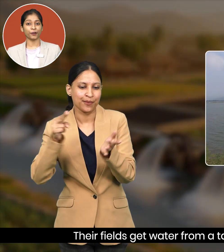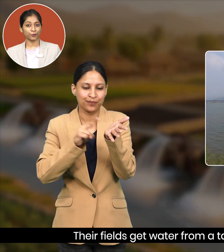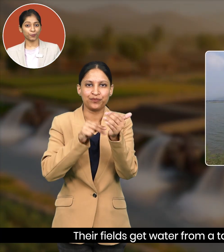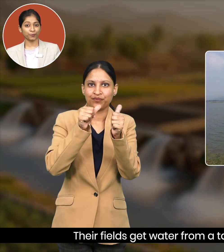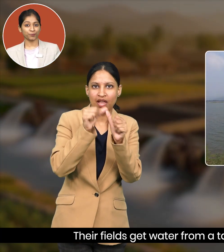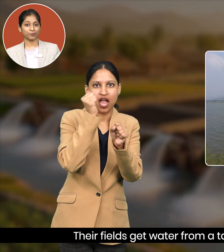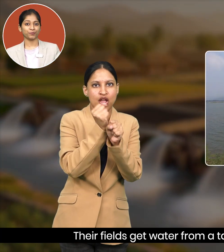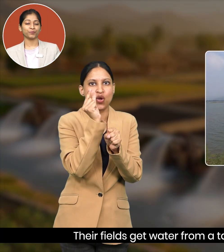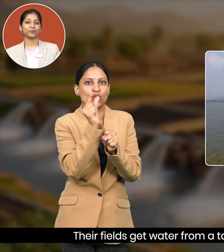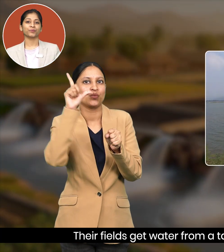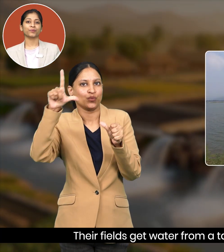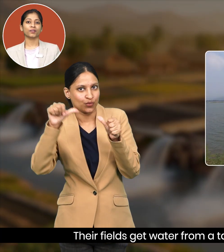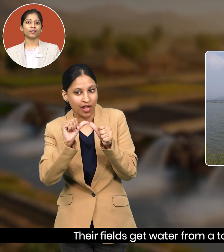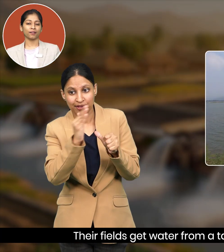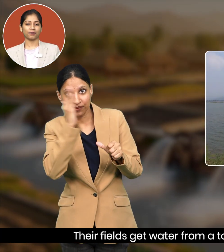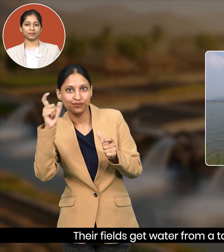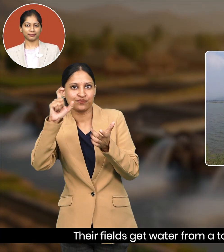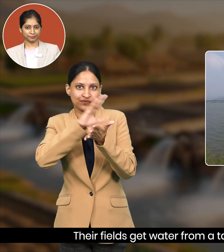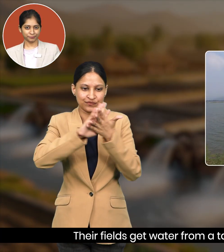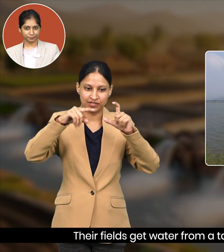Nagula Cheruvu.